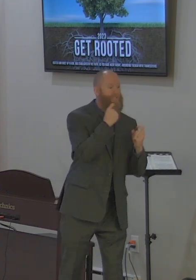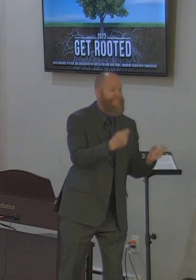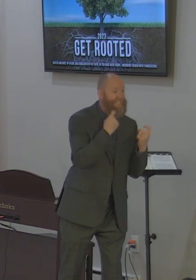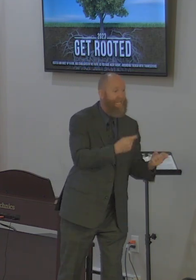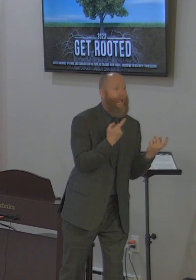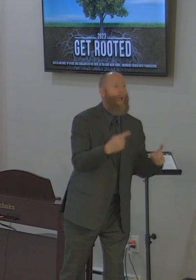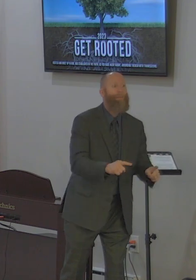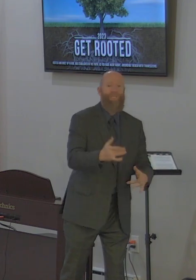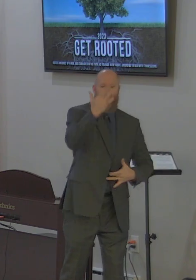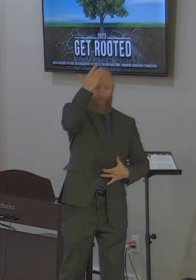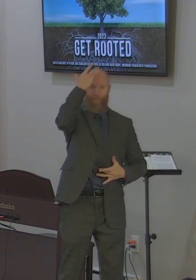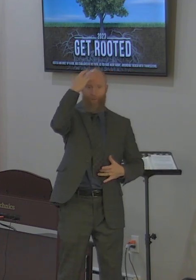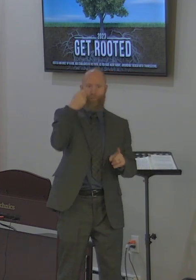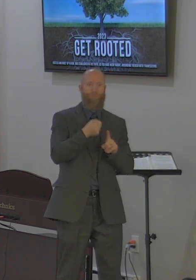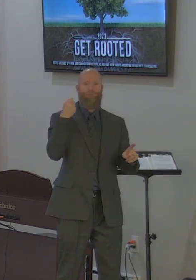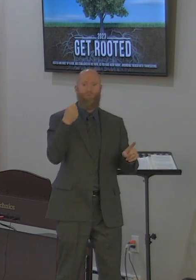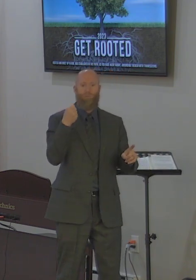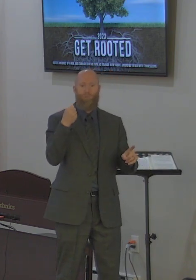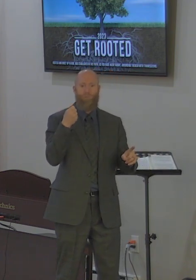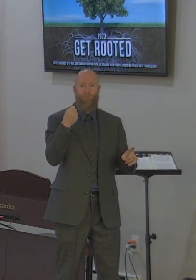life.